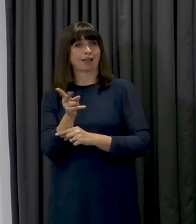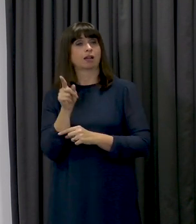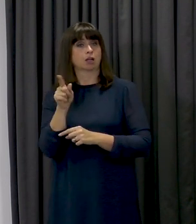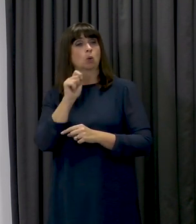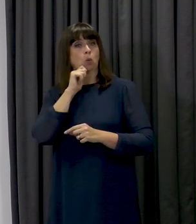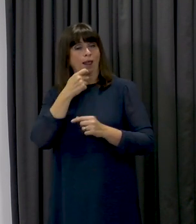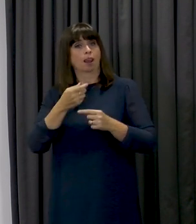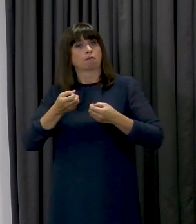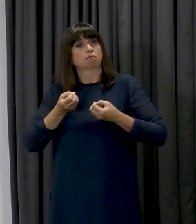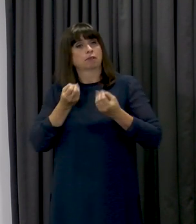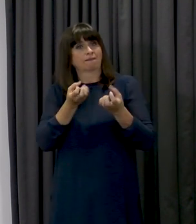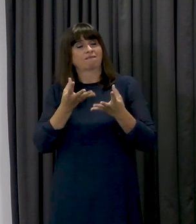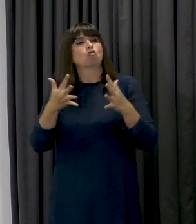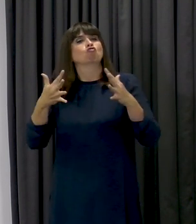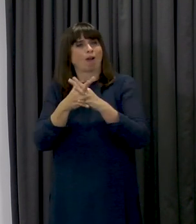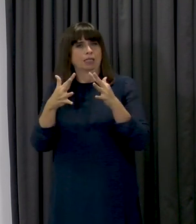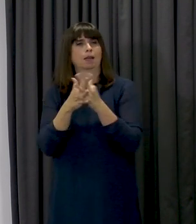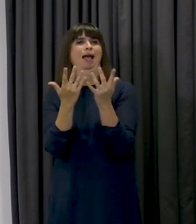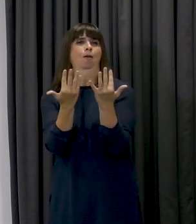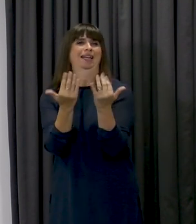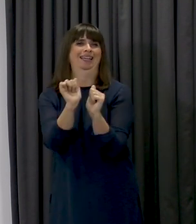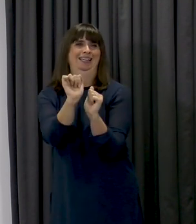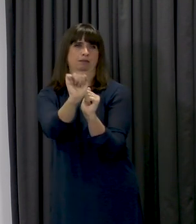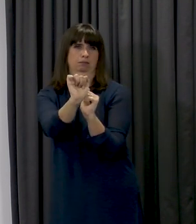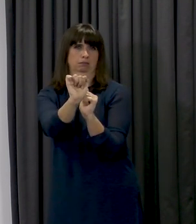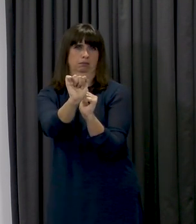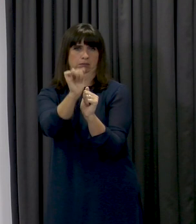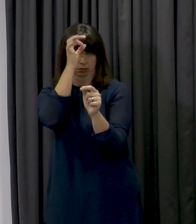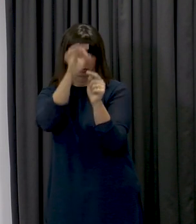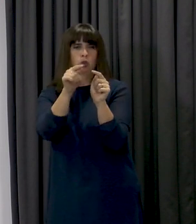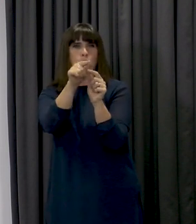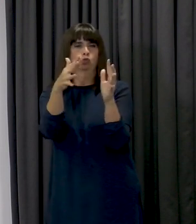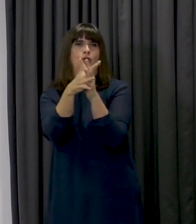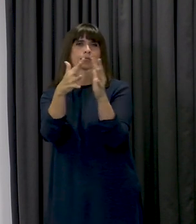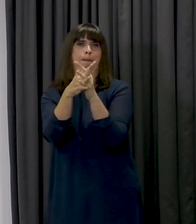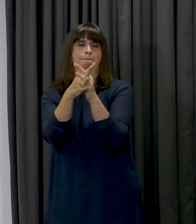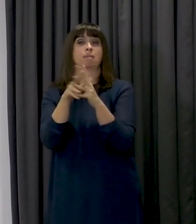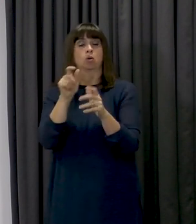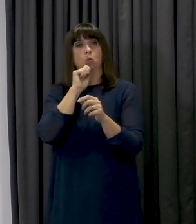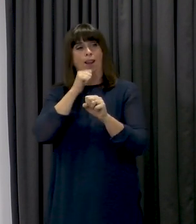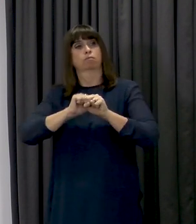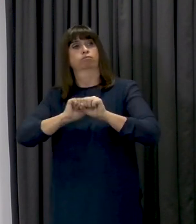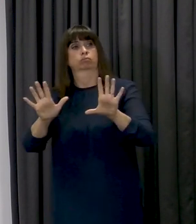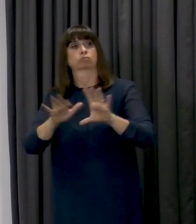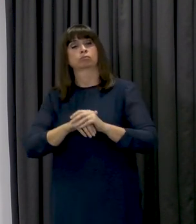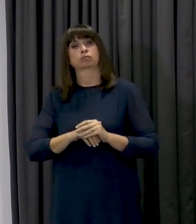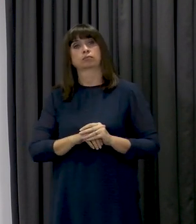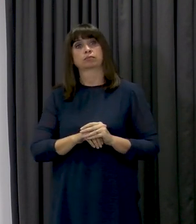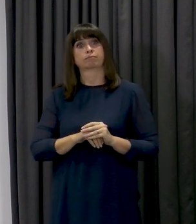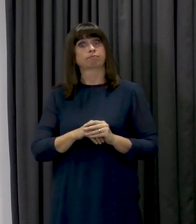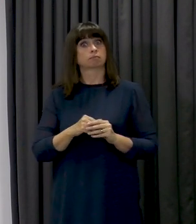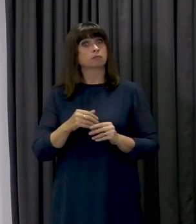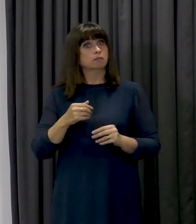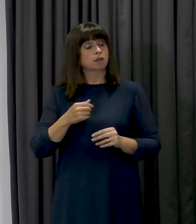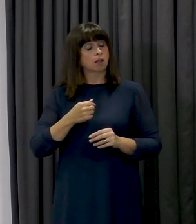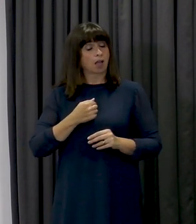providing further Wrexham-specific figures and information in the statement that they will publish. And yes, I'm happy